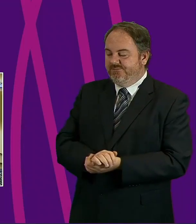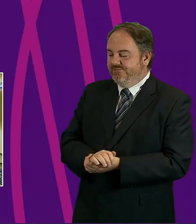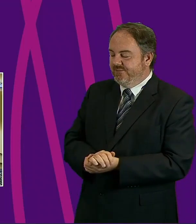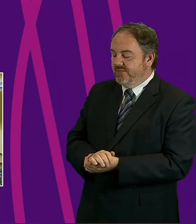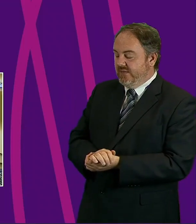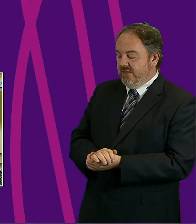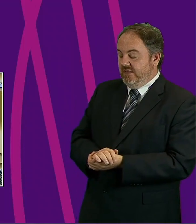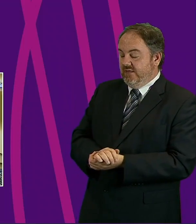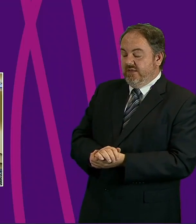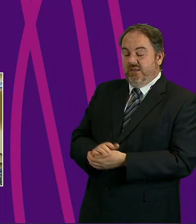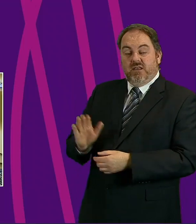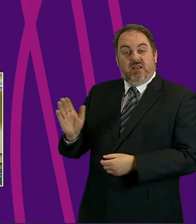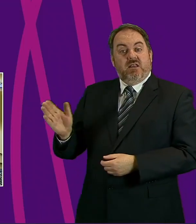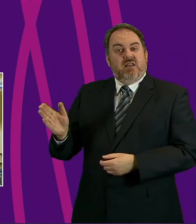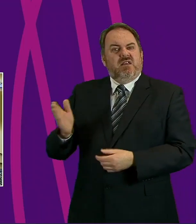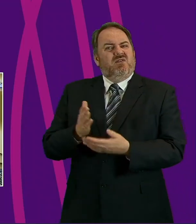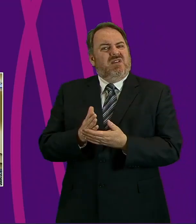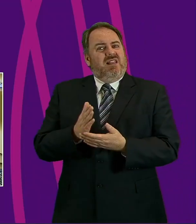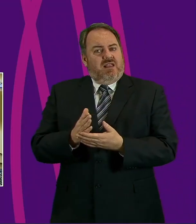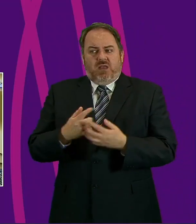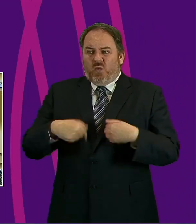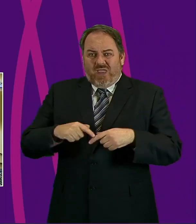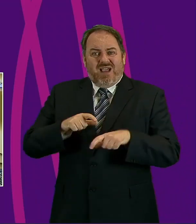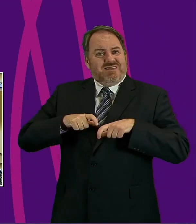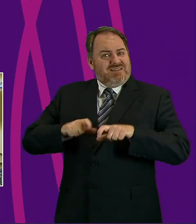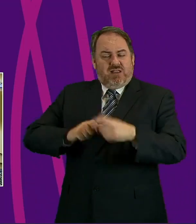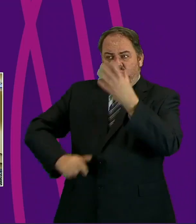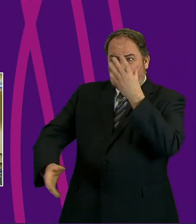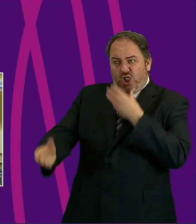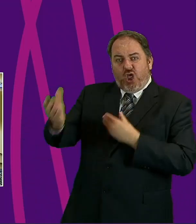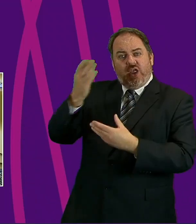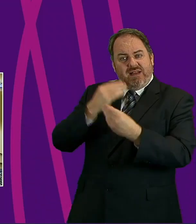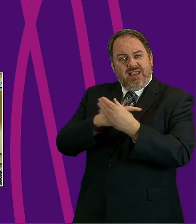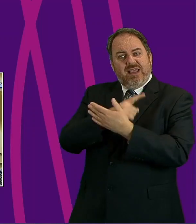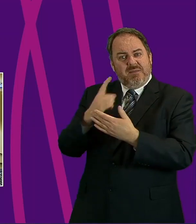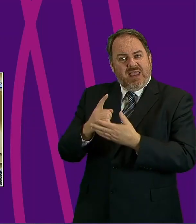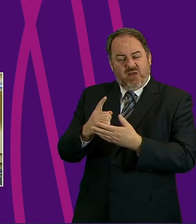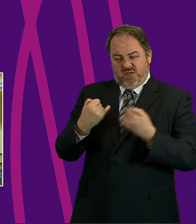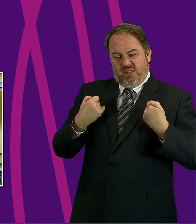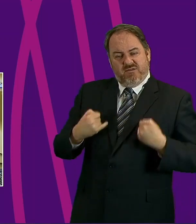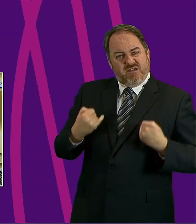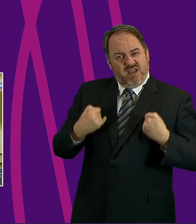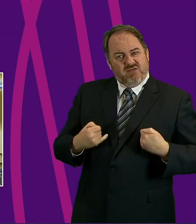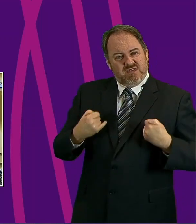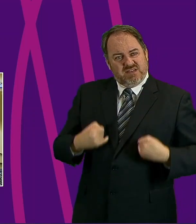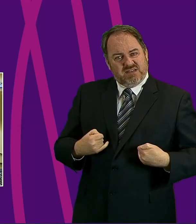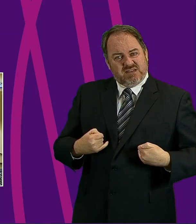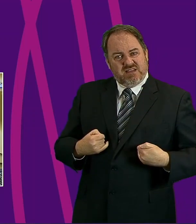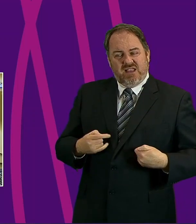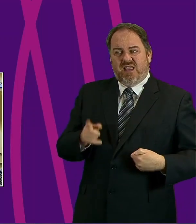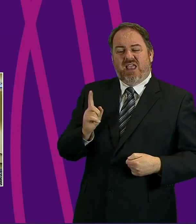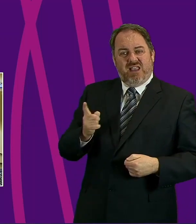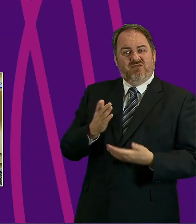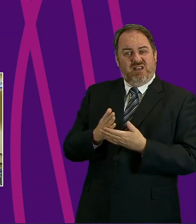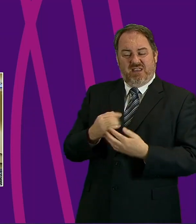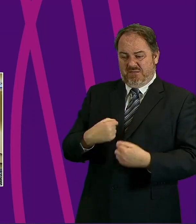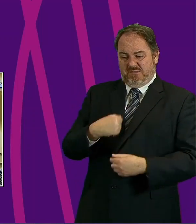We're adapting our response as we learn more about this virus, which is the right and responsible thing to do. I am